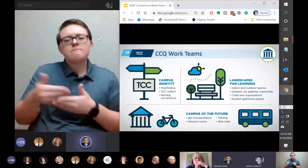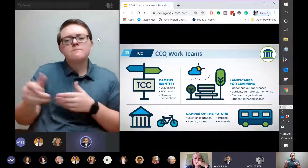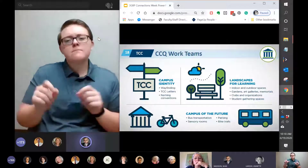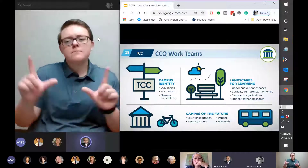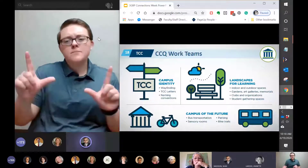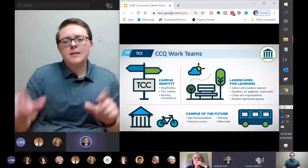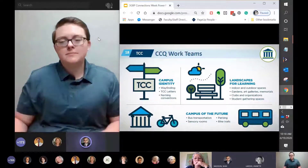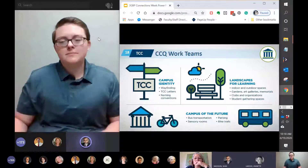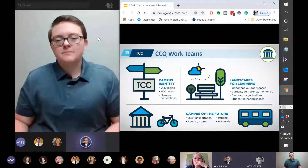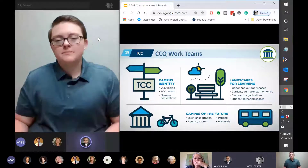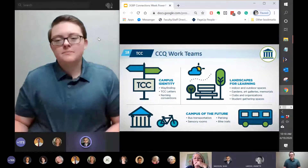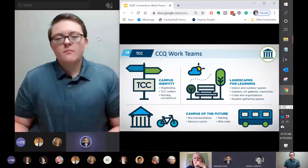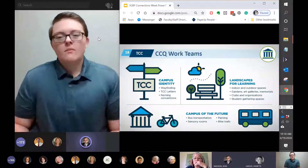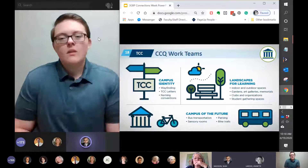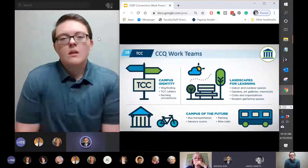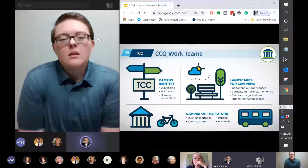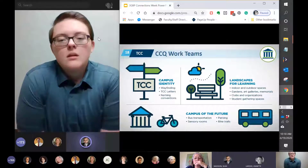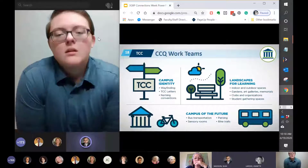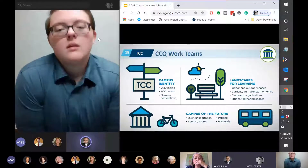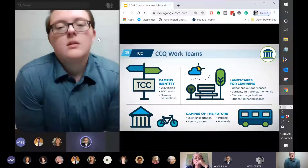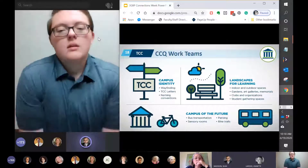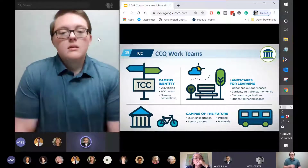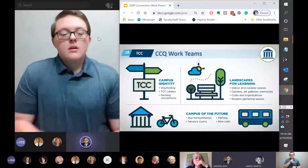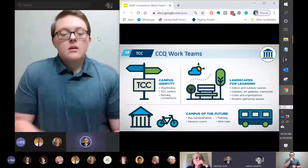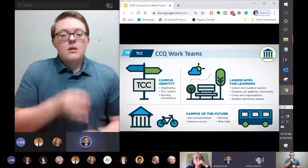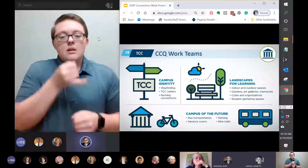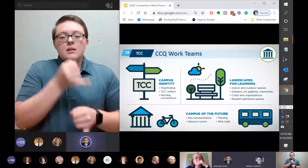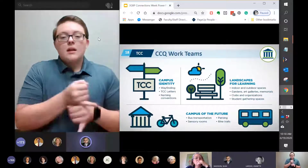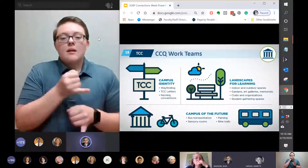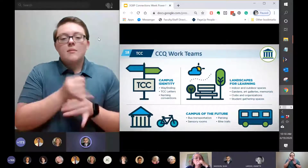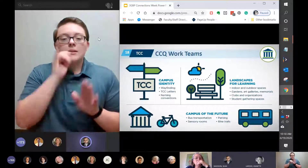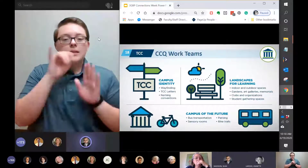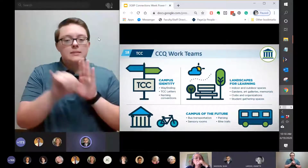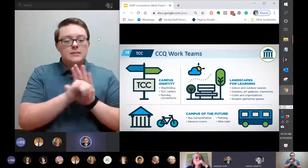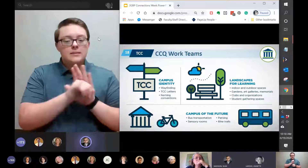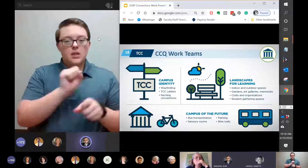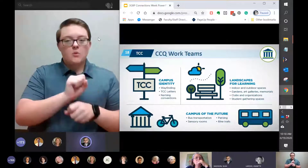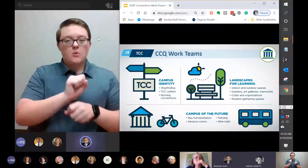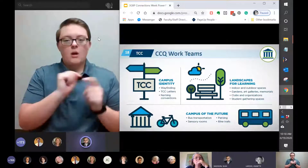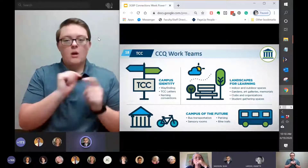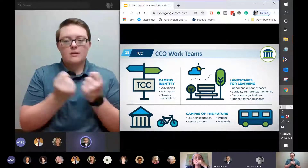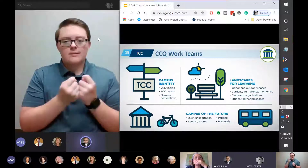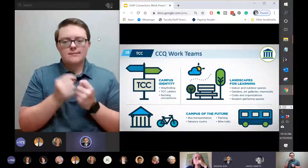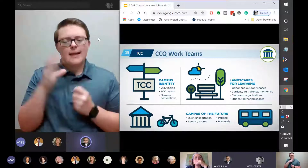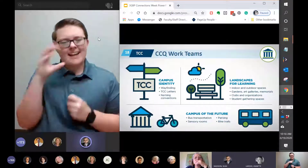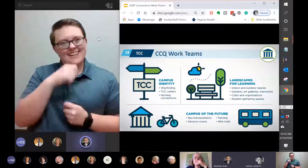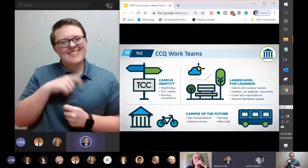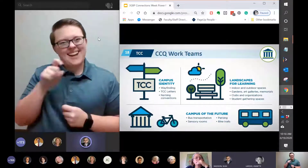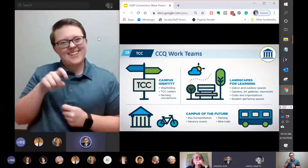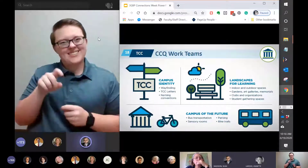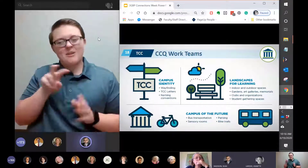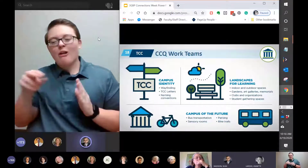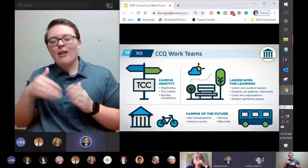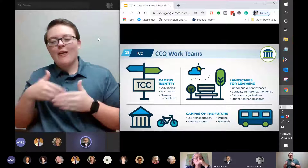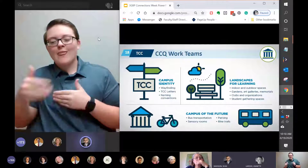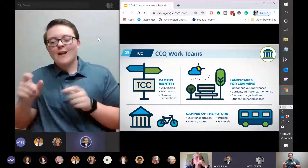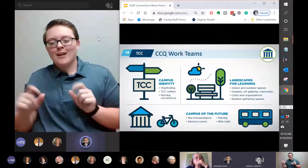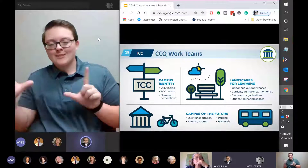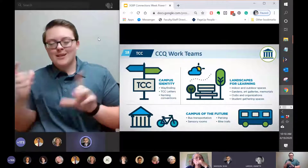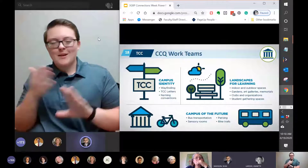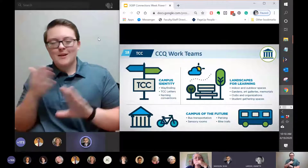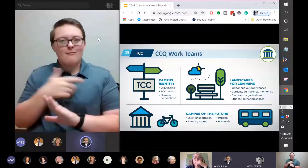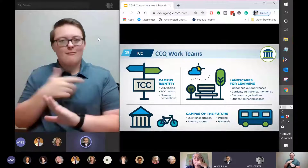So the campus identity work team is focused on wayfinding. I guess I should have looked at the next slide before I started talking about wayfinding,